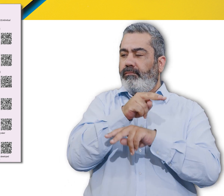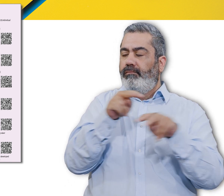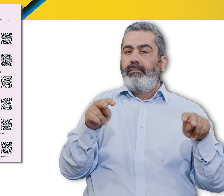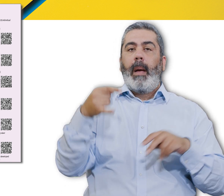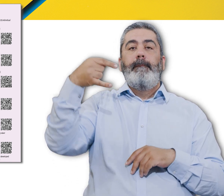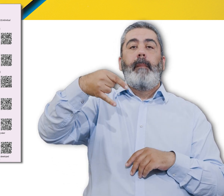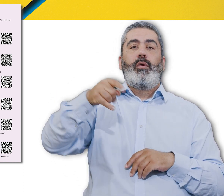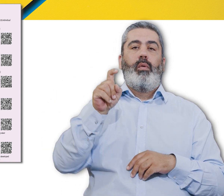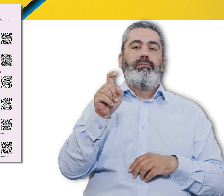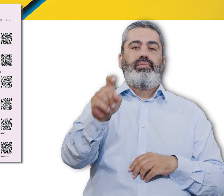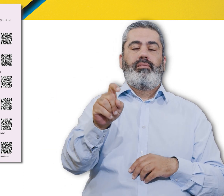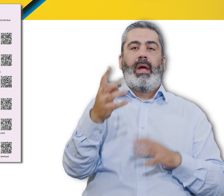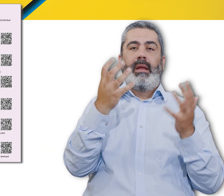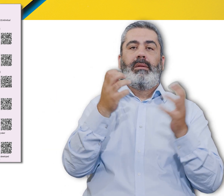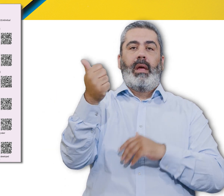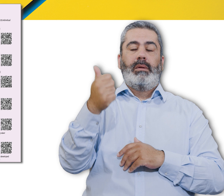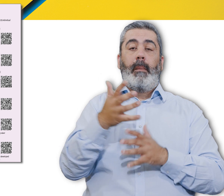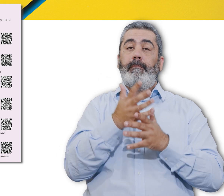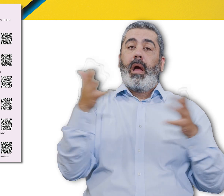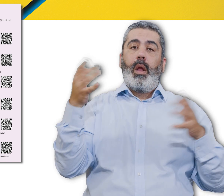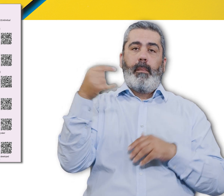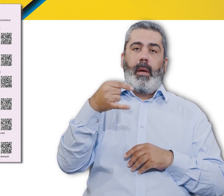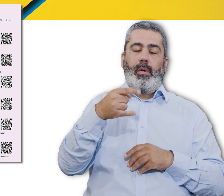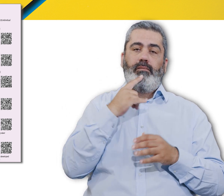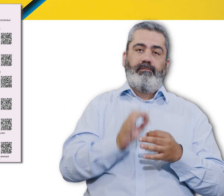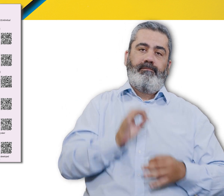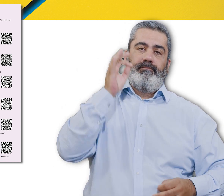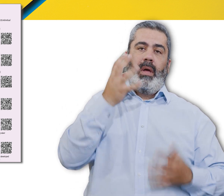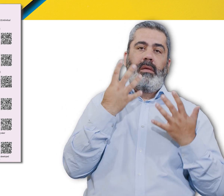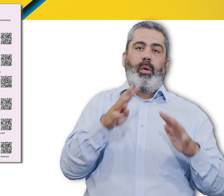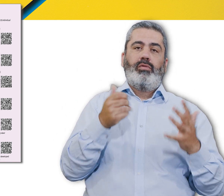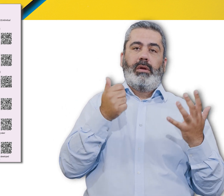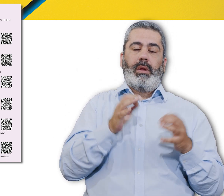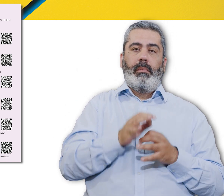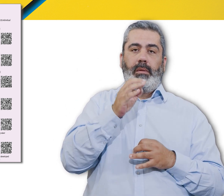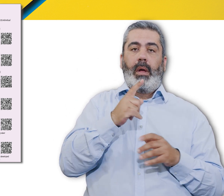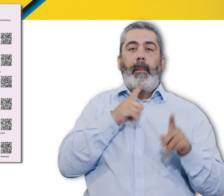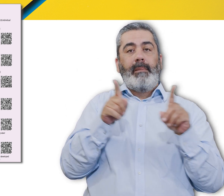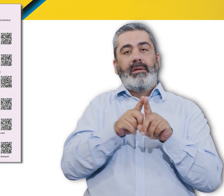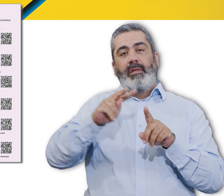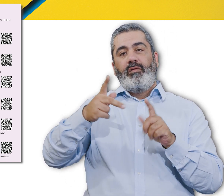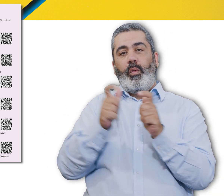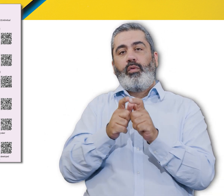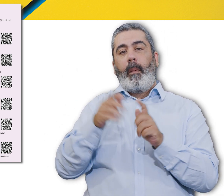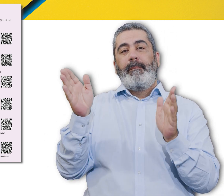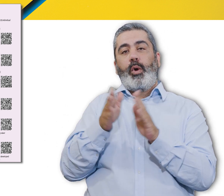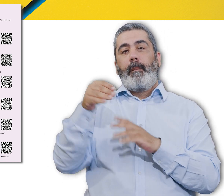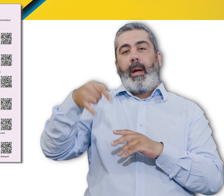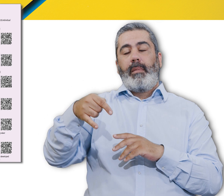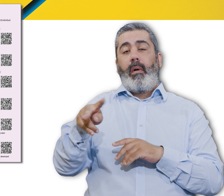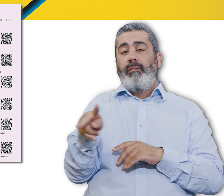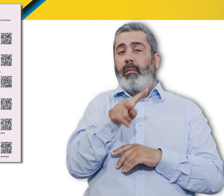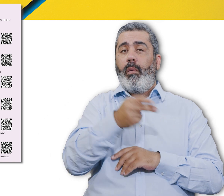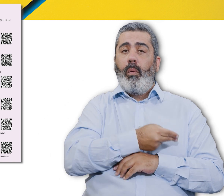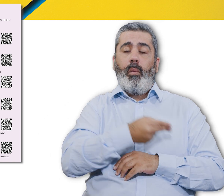Voidomatis. Amazing view. Pepico, number 96. Megalopepico, alt.